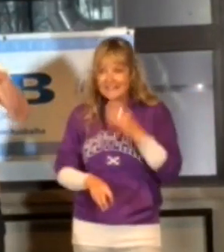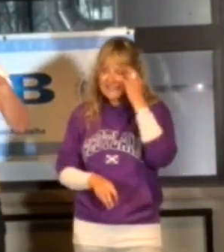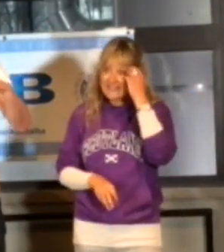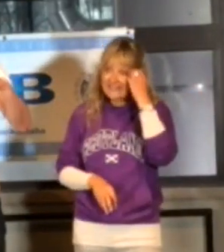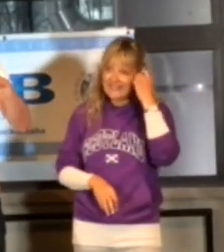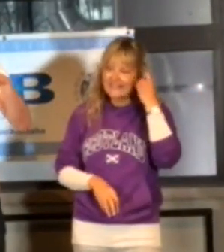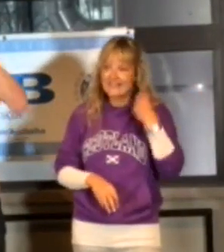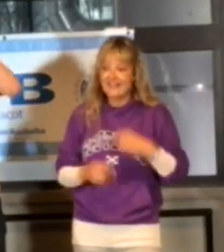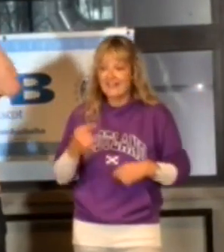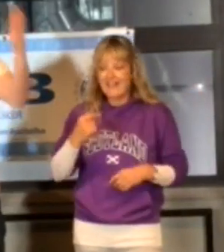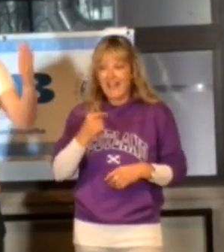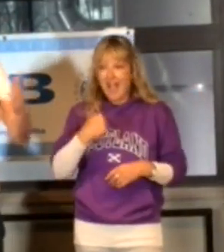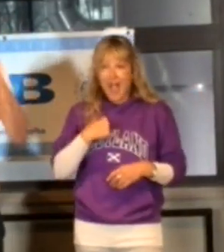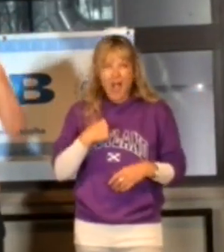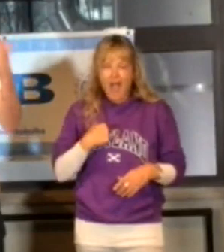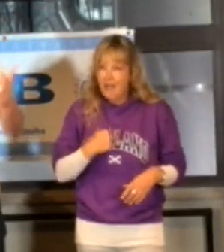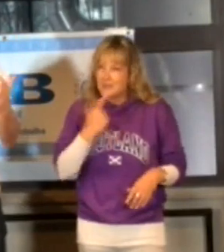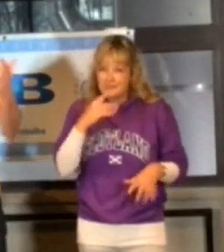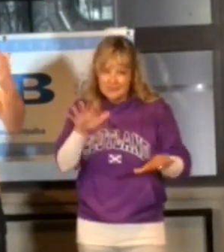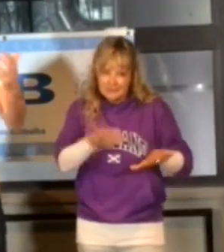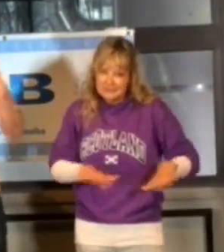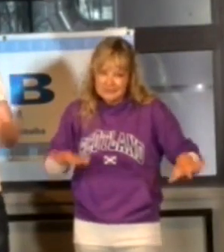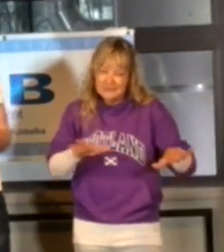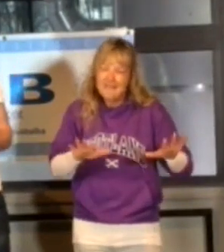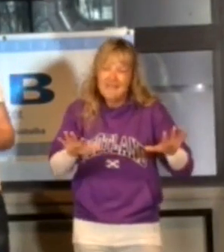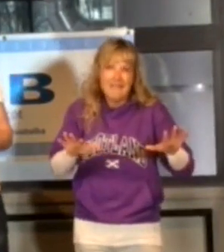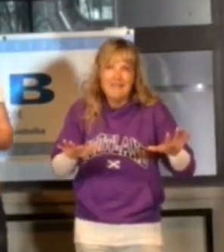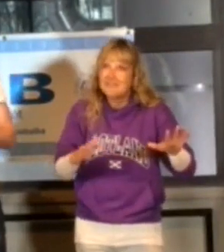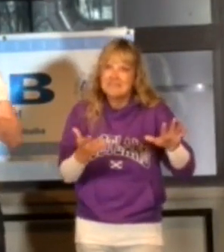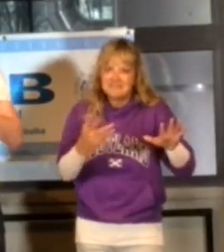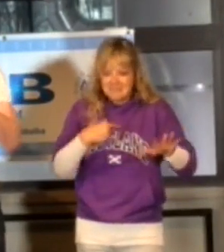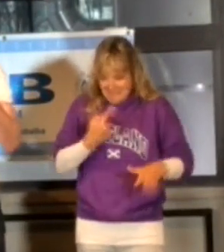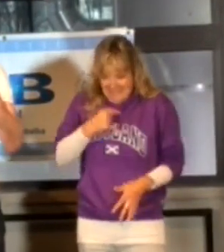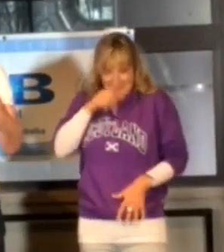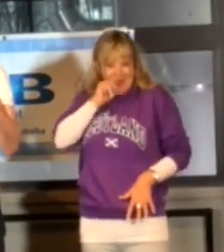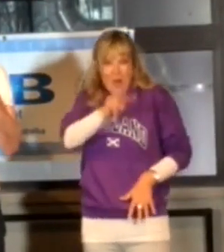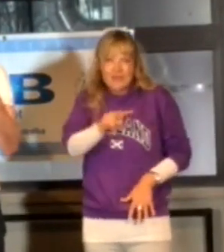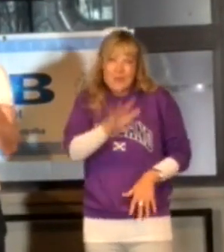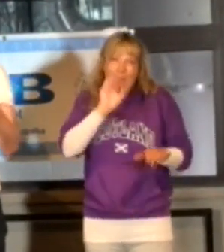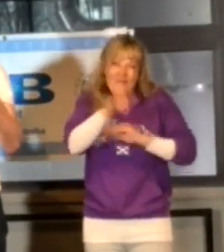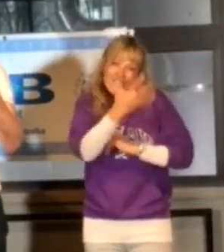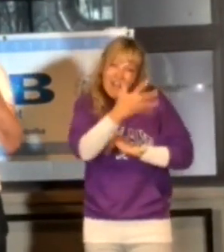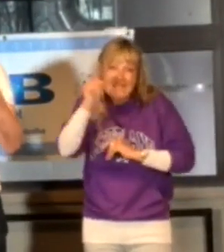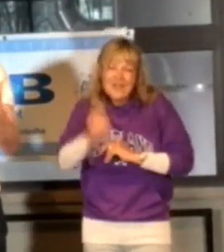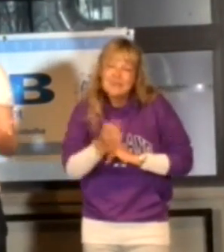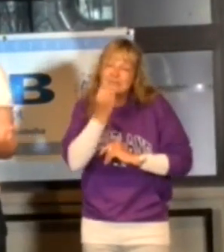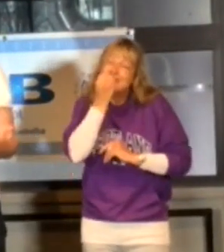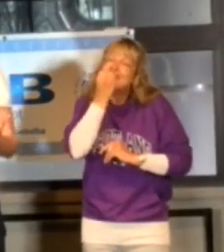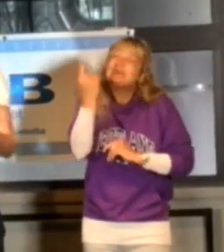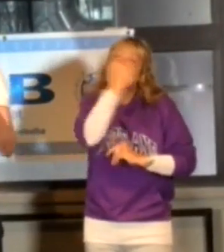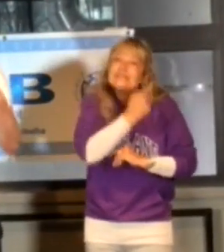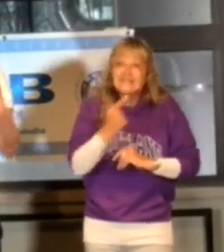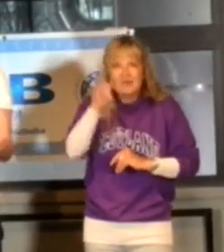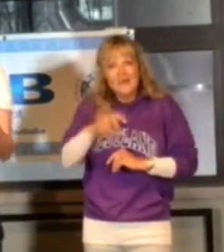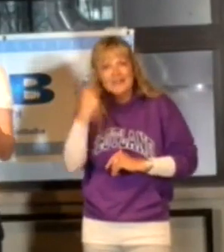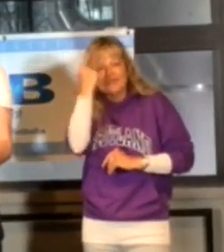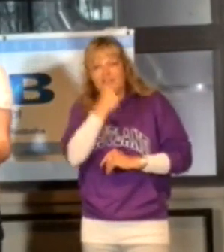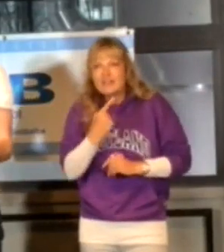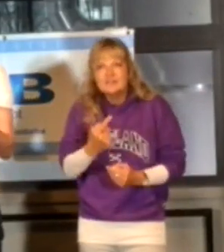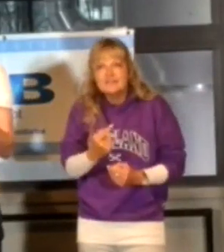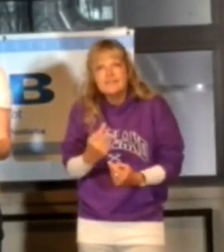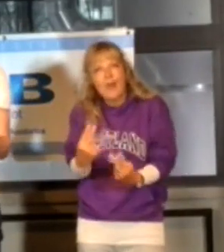from a couple of floors up to 5,000 beautiful Welsh faces coming back to us. And one of the things that I talked about down there is the difference,